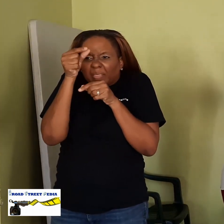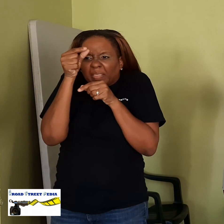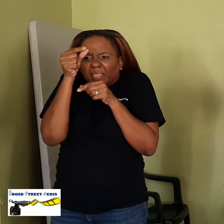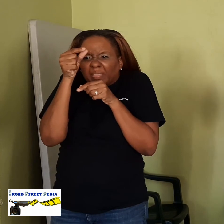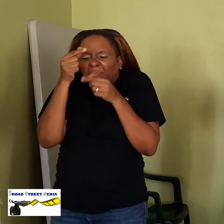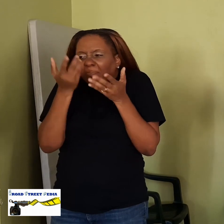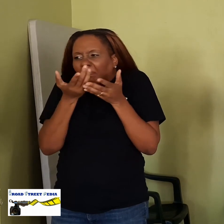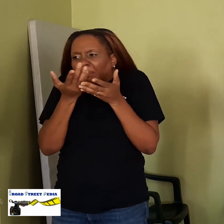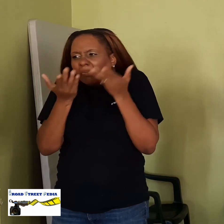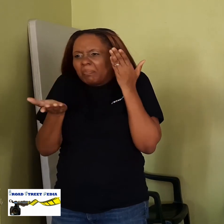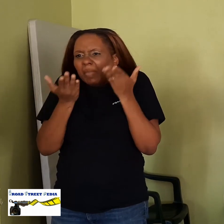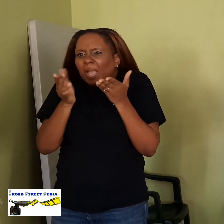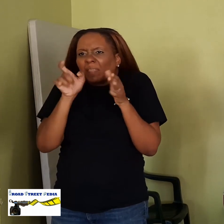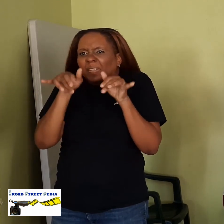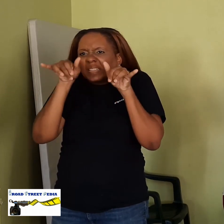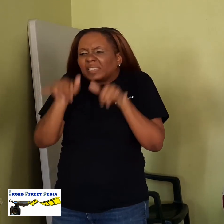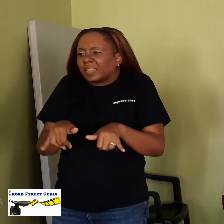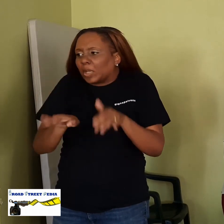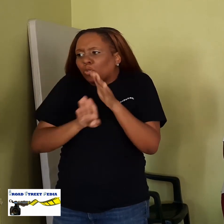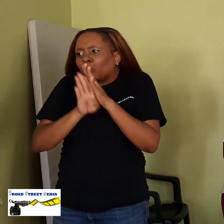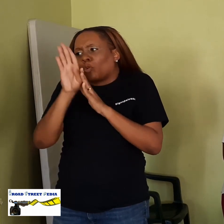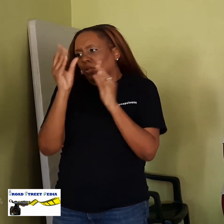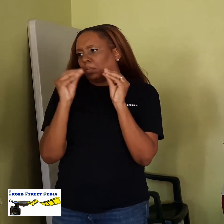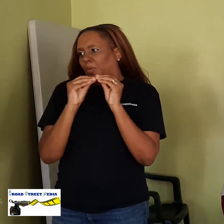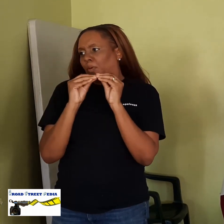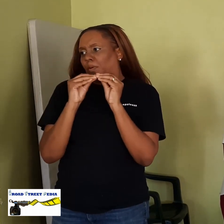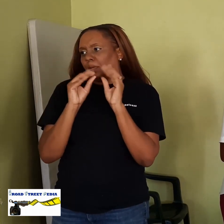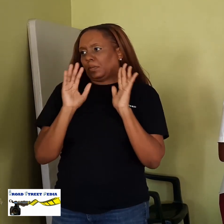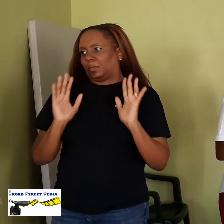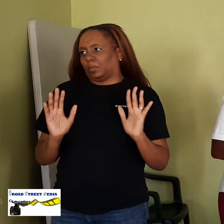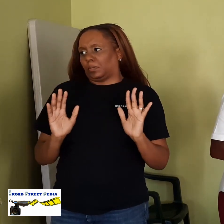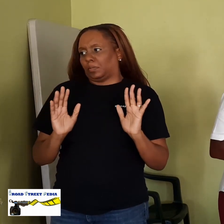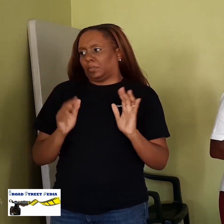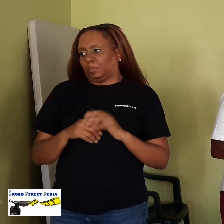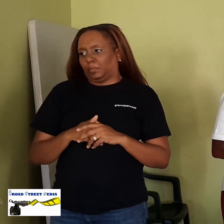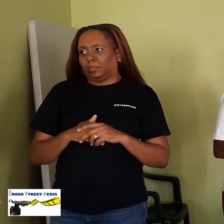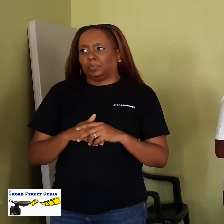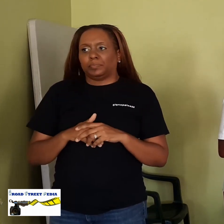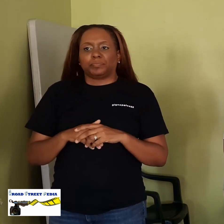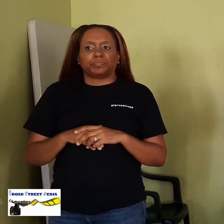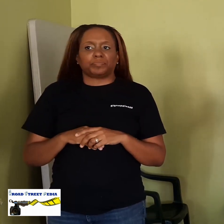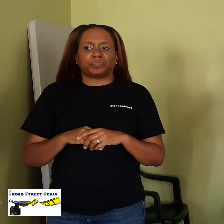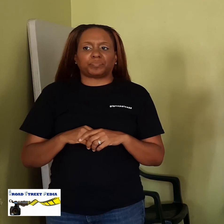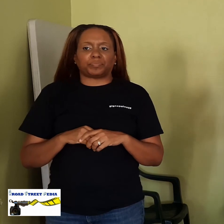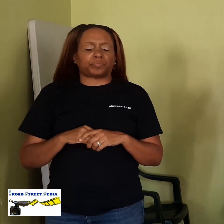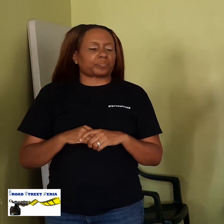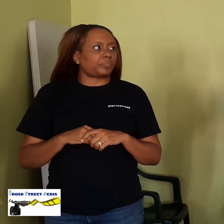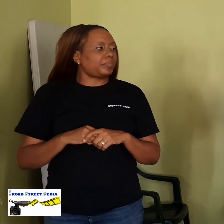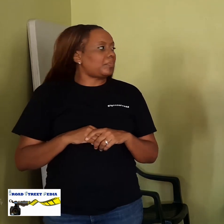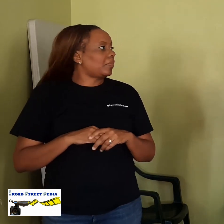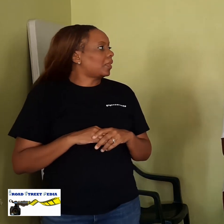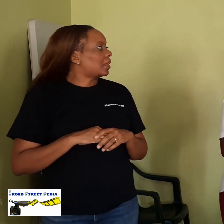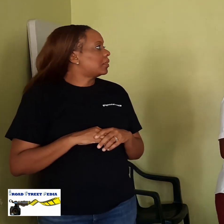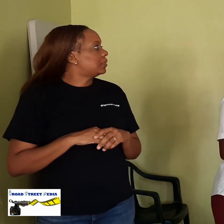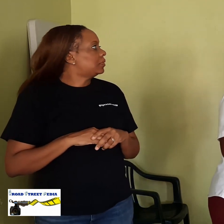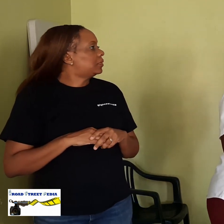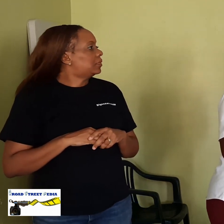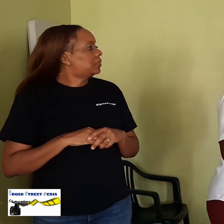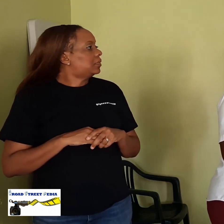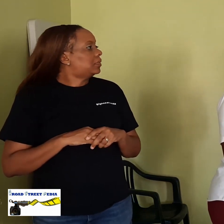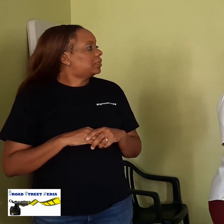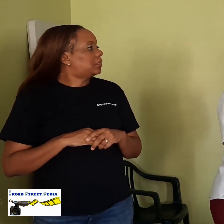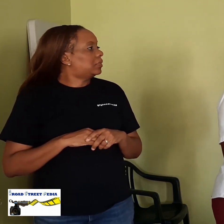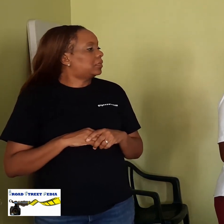likely say that that carrot is not grown to the desired size. But so carrots, you do